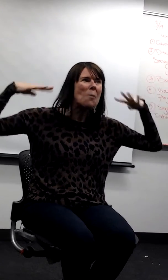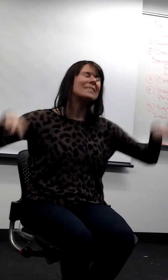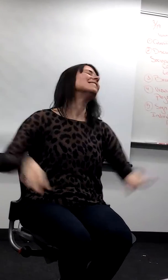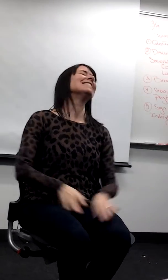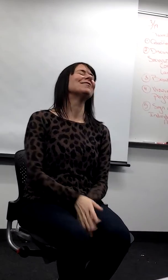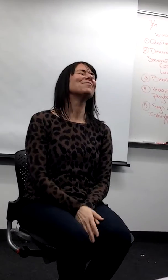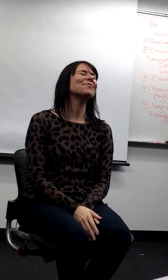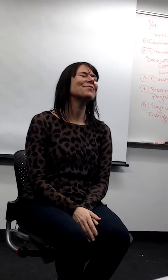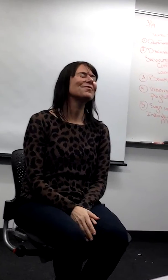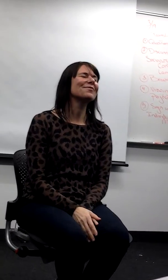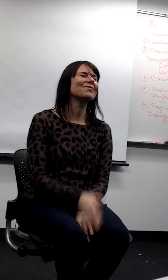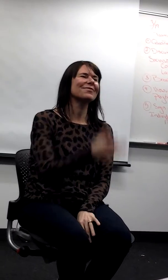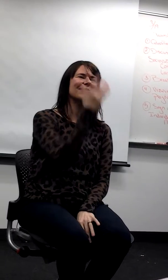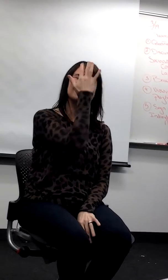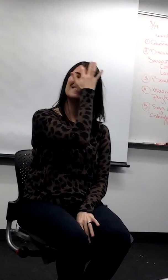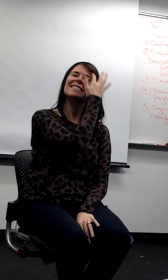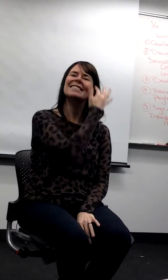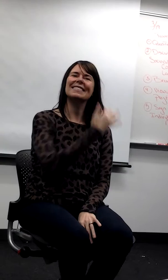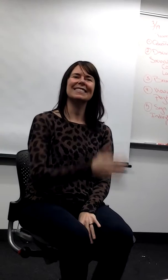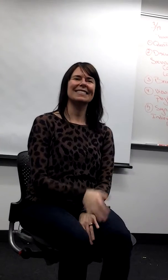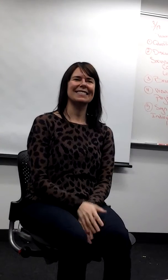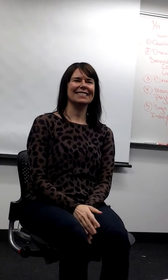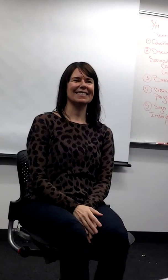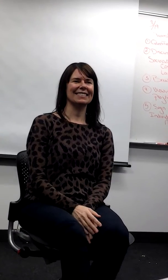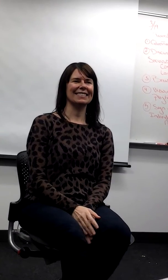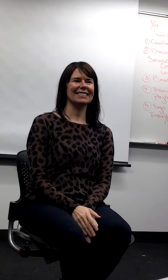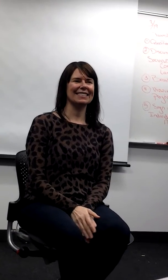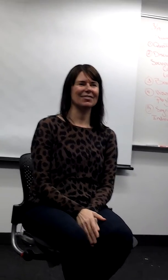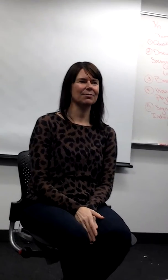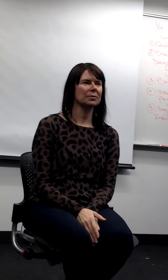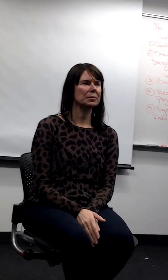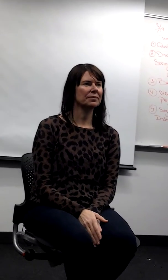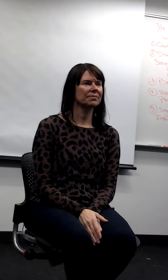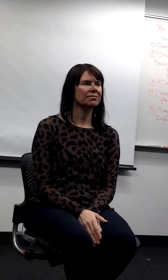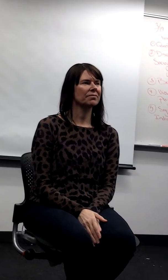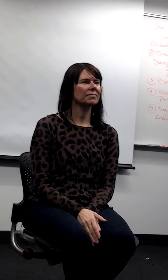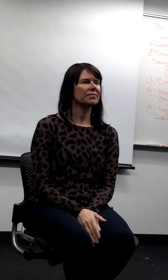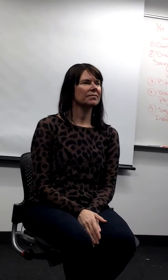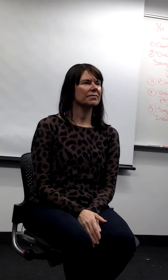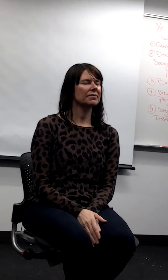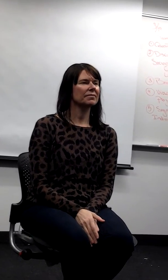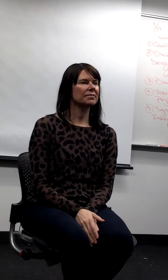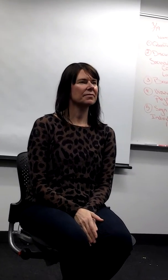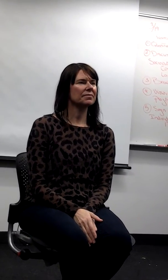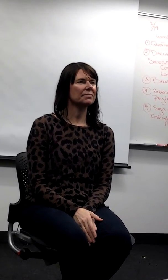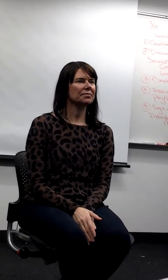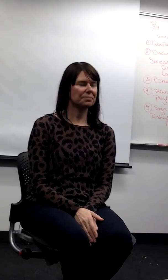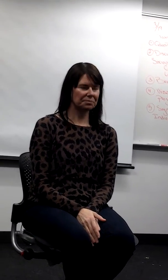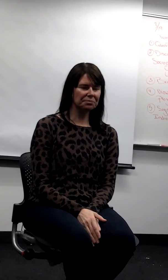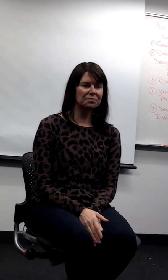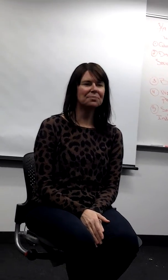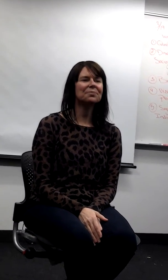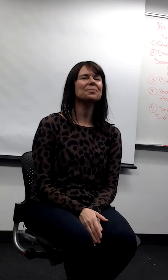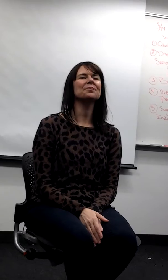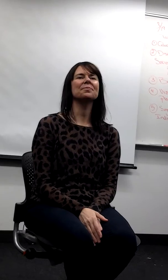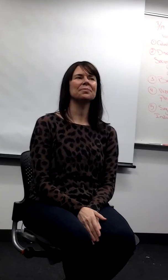It bothered other people because there was a lot of, you could hear all the noise coming out of it, so it bothered other people. I couldn't hear